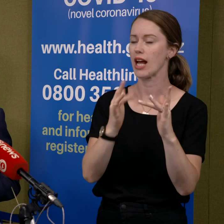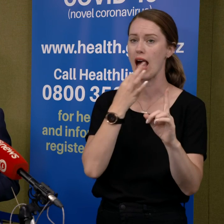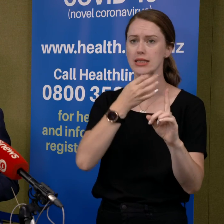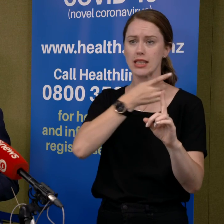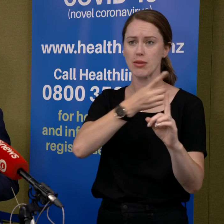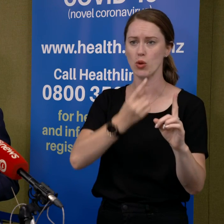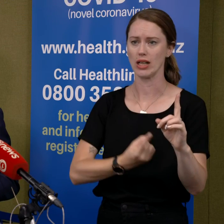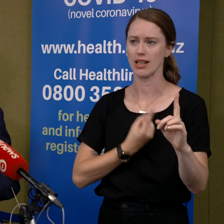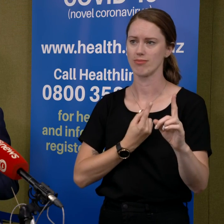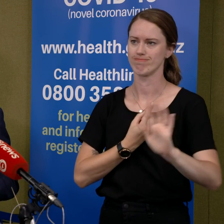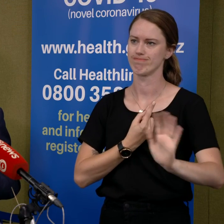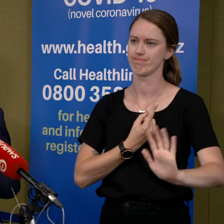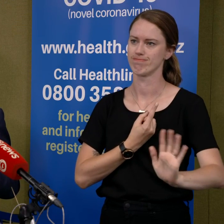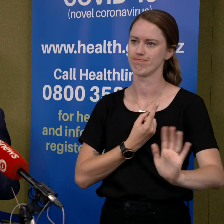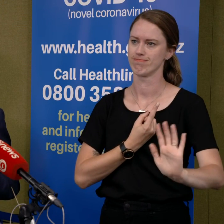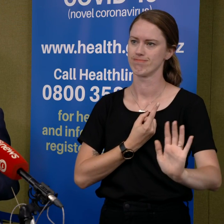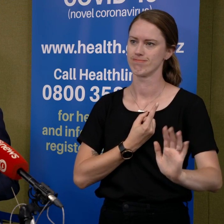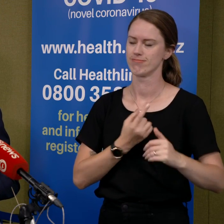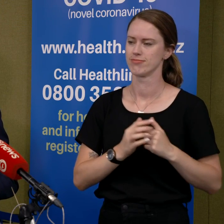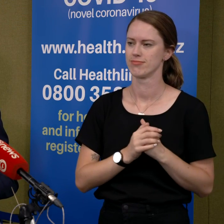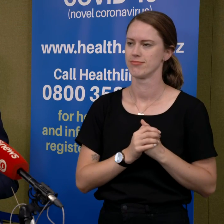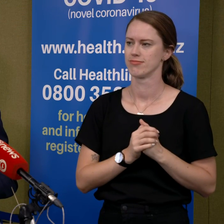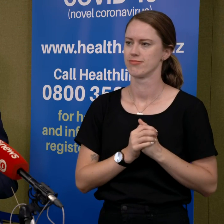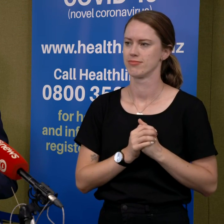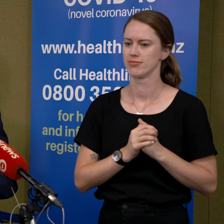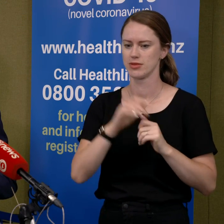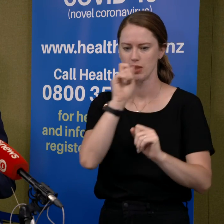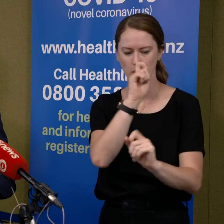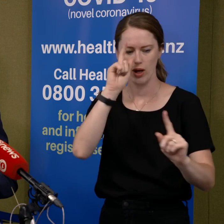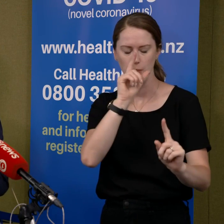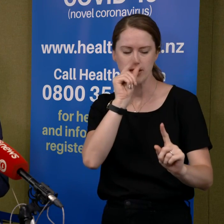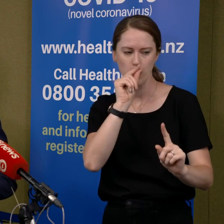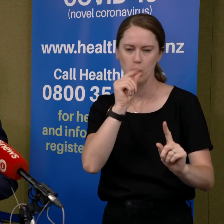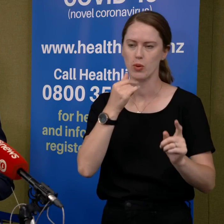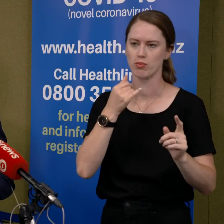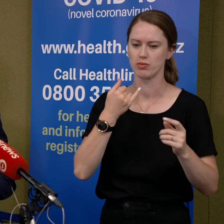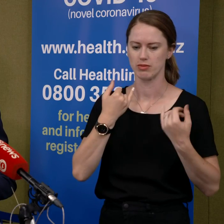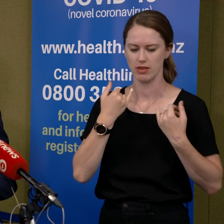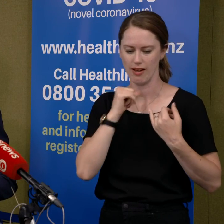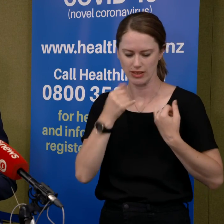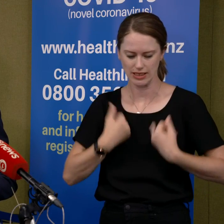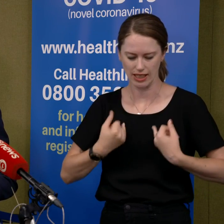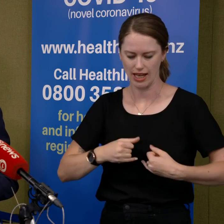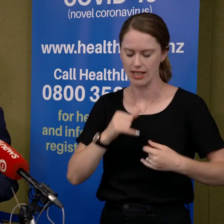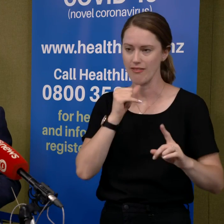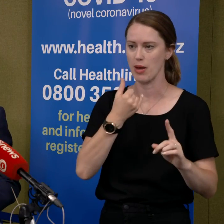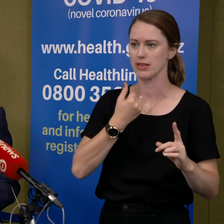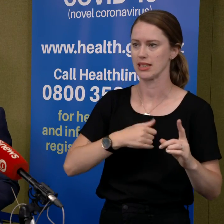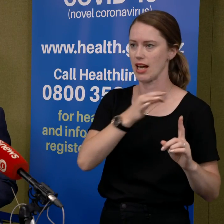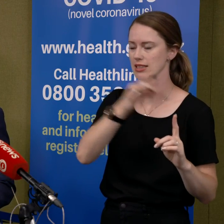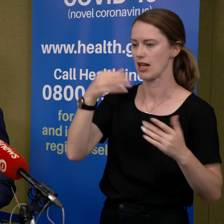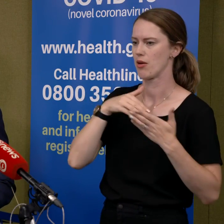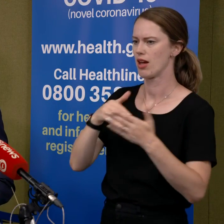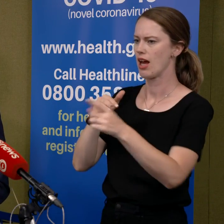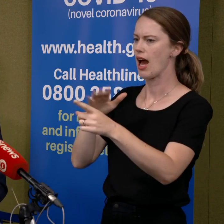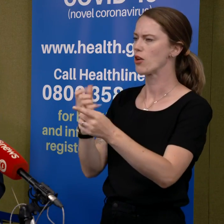go into self-isolation, merely to be very aware of what the potential symptoms are and to seek medical help if they develop any symptoms. What's been done to make